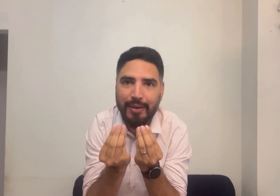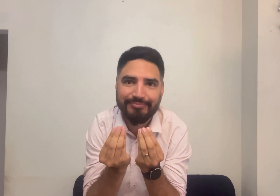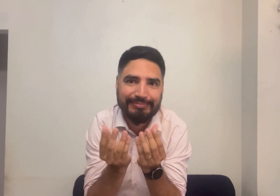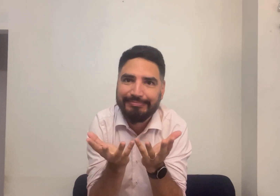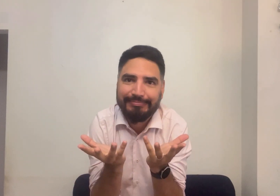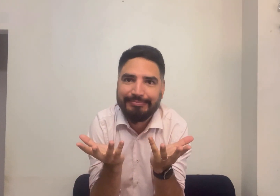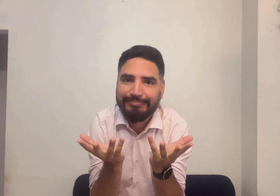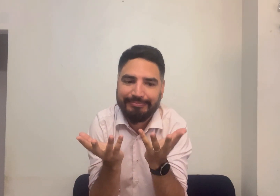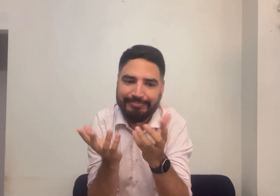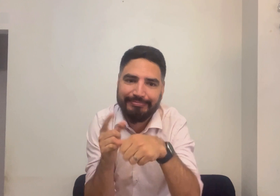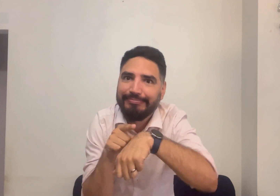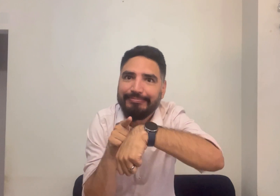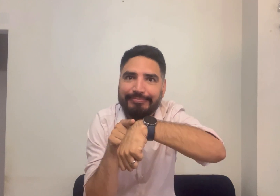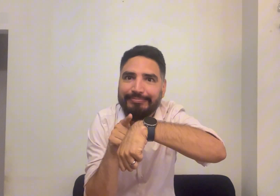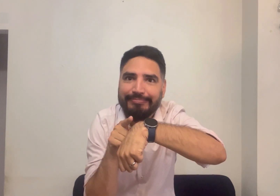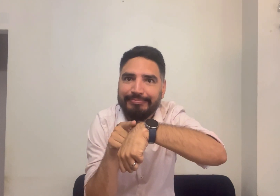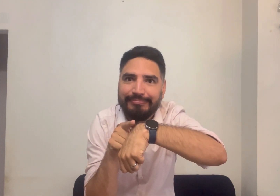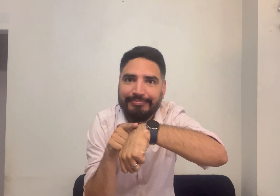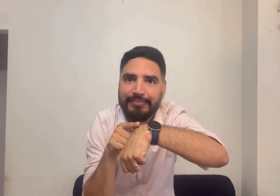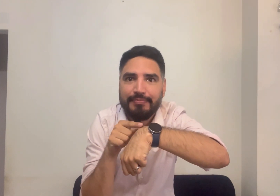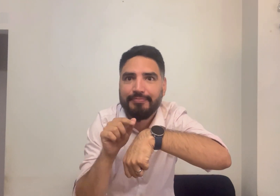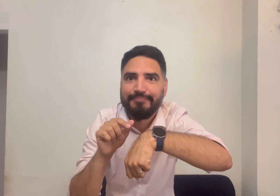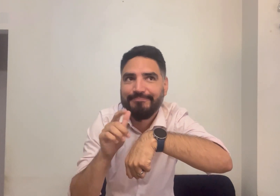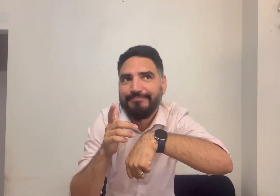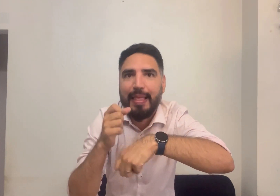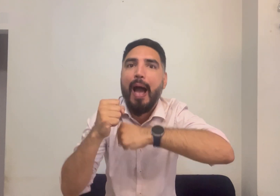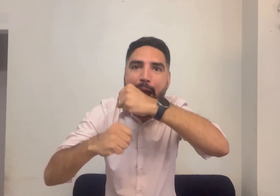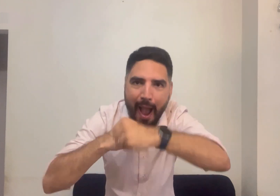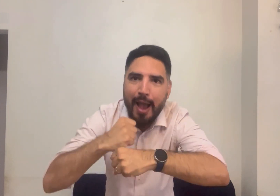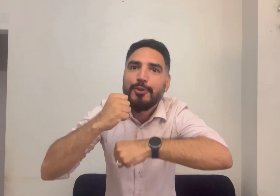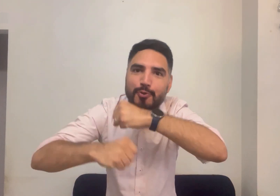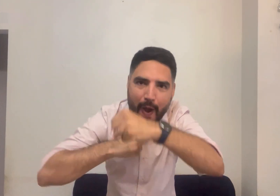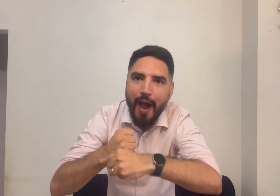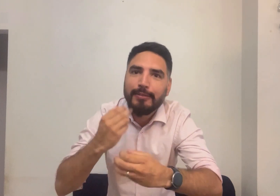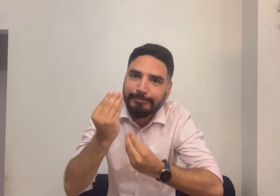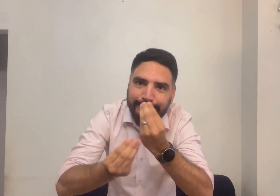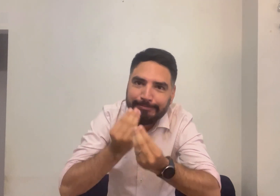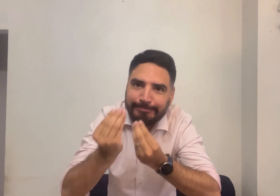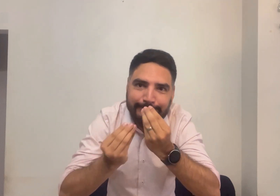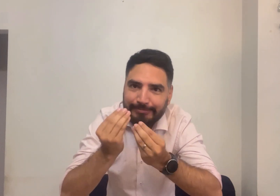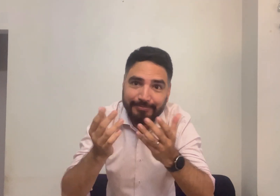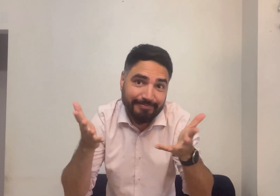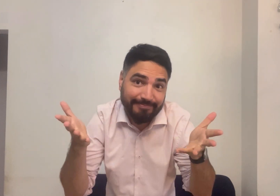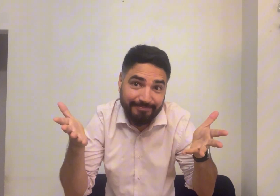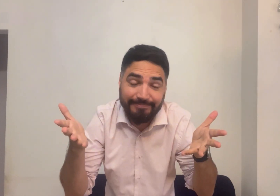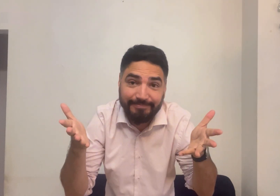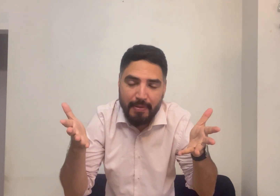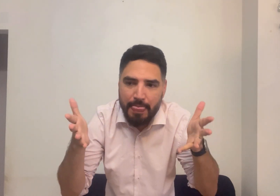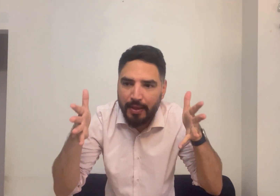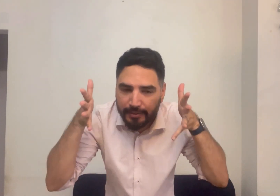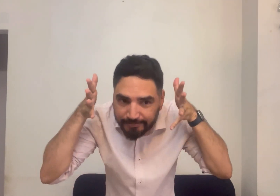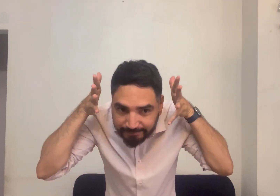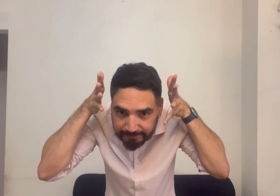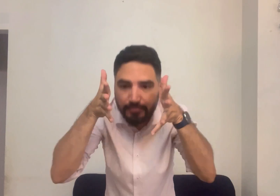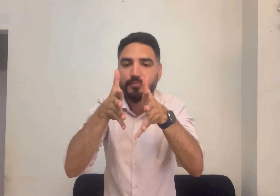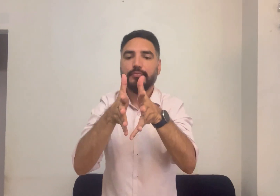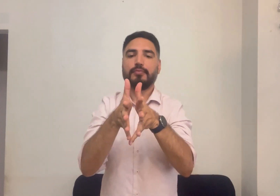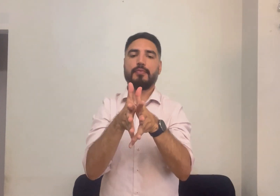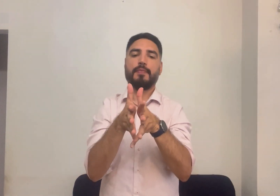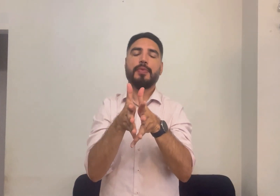right now will be impossible. We just don't have the time. We could talk for years and never finish. So, what